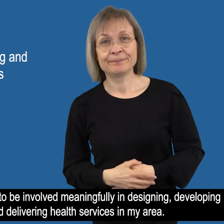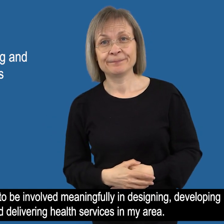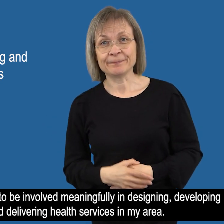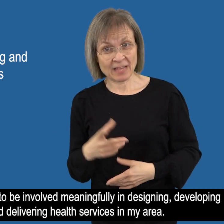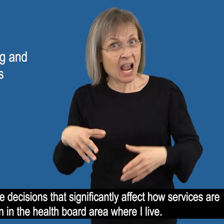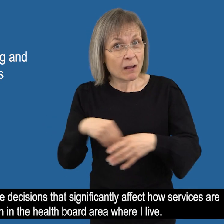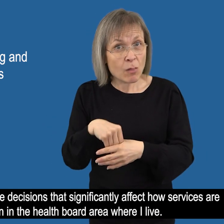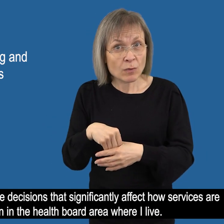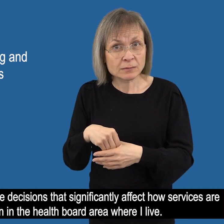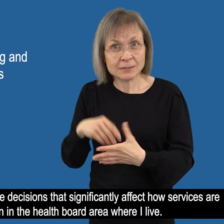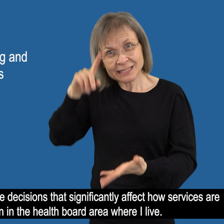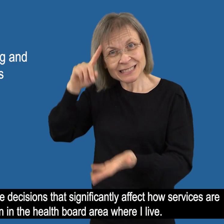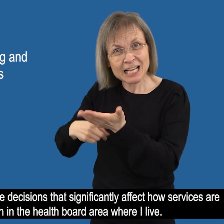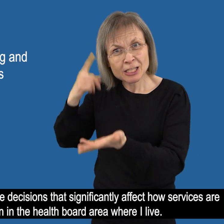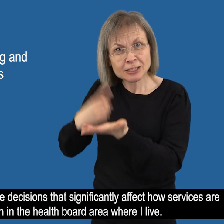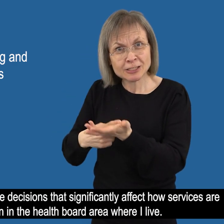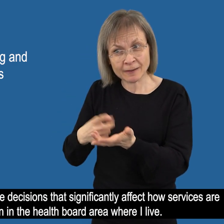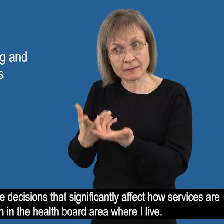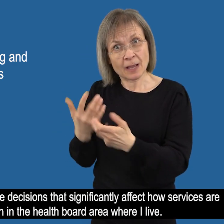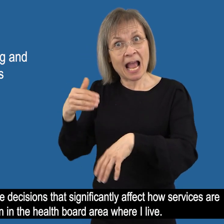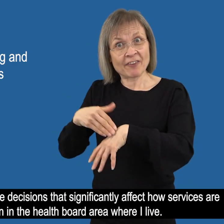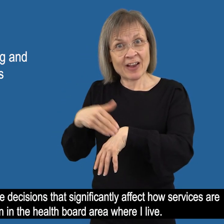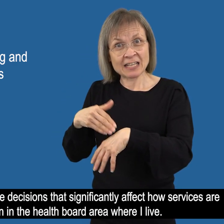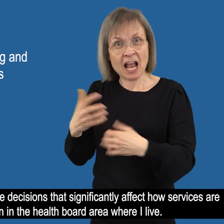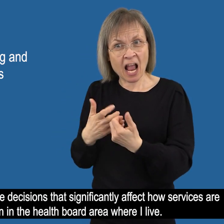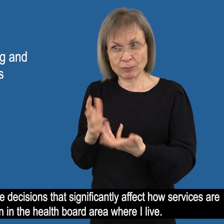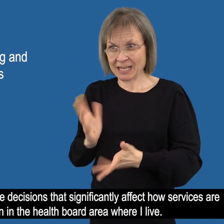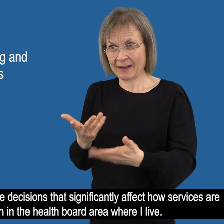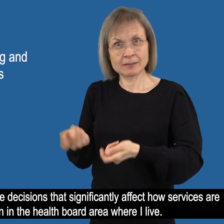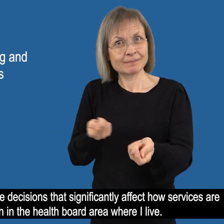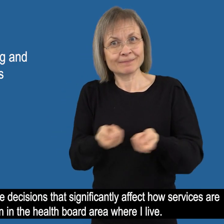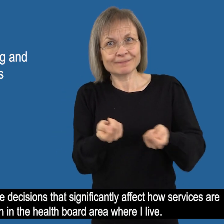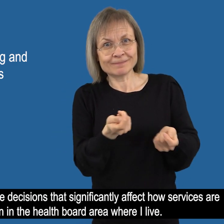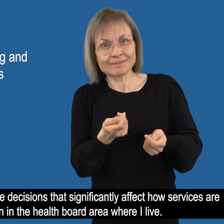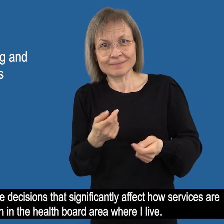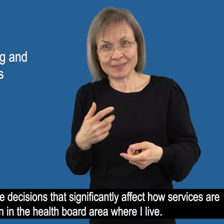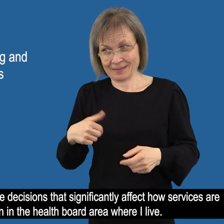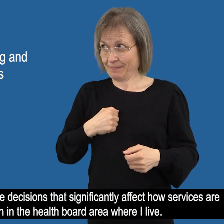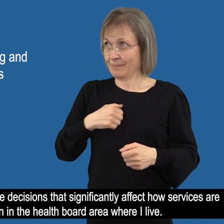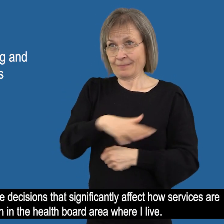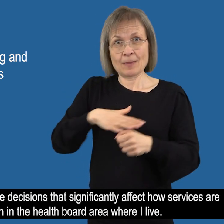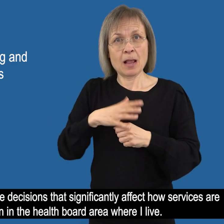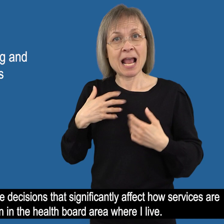This includes the decisions that significantly affect how services are run in the health board area where I live.